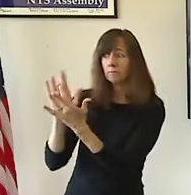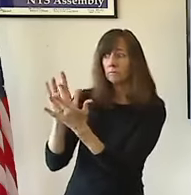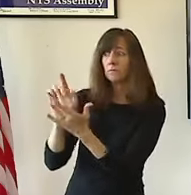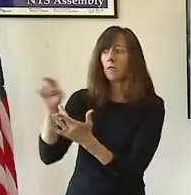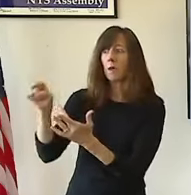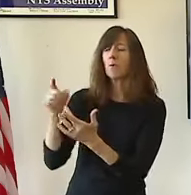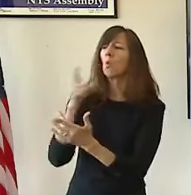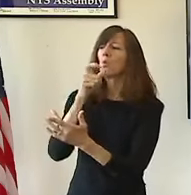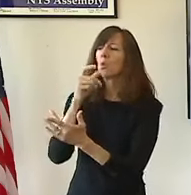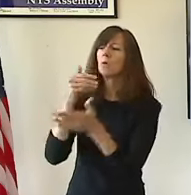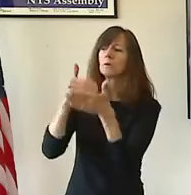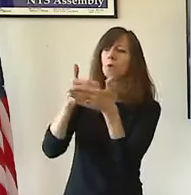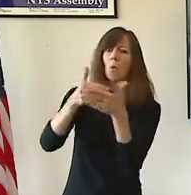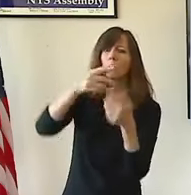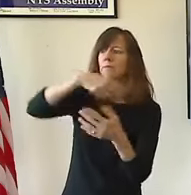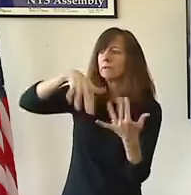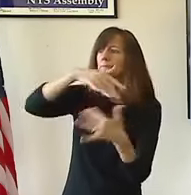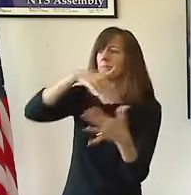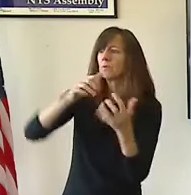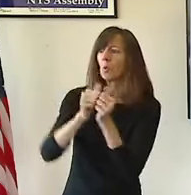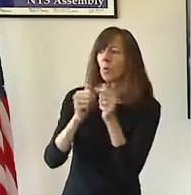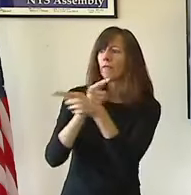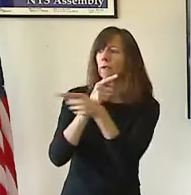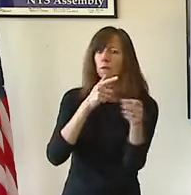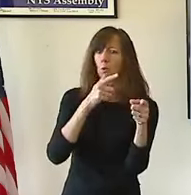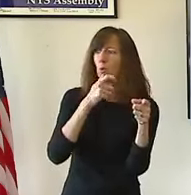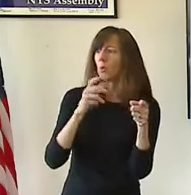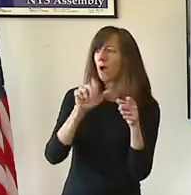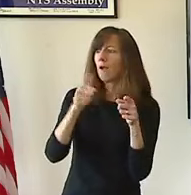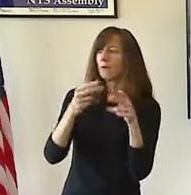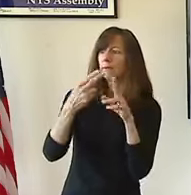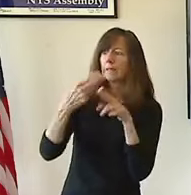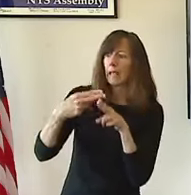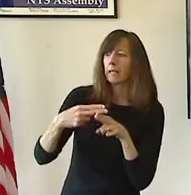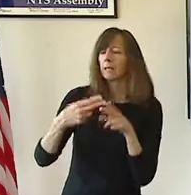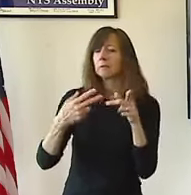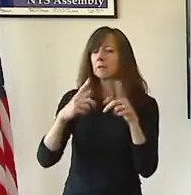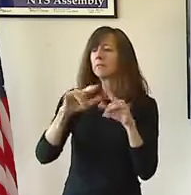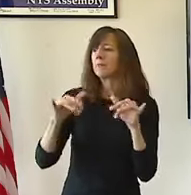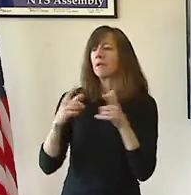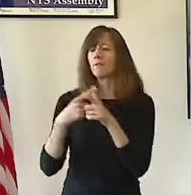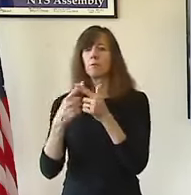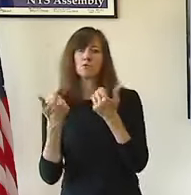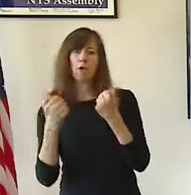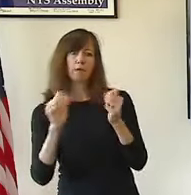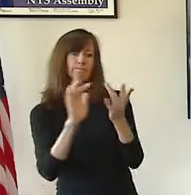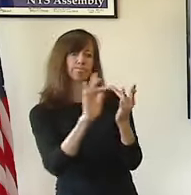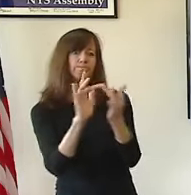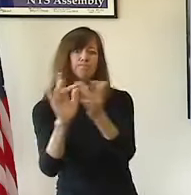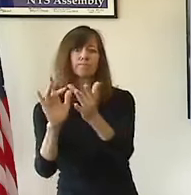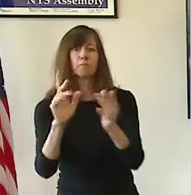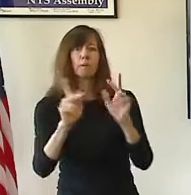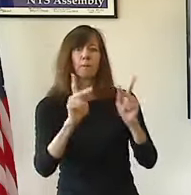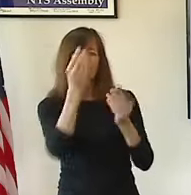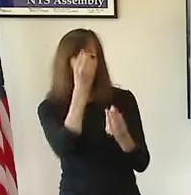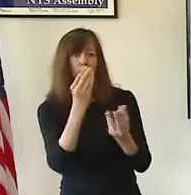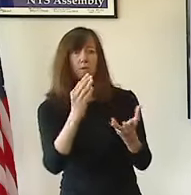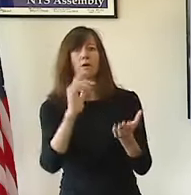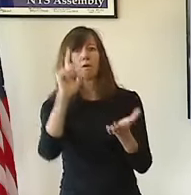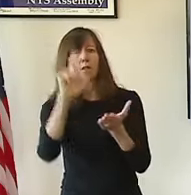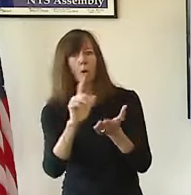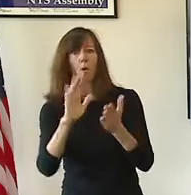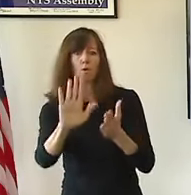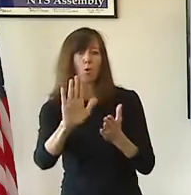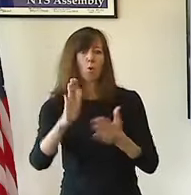those individuals, to take a test if they prefer, and to try to lower their social interaction. Beatrice,